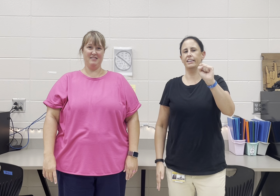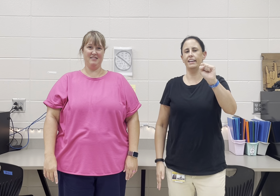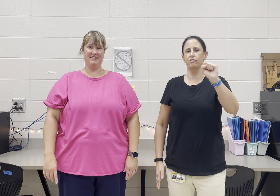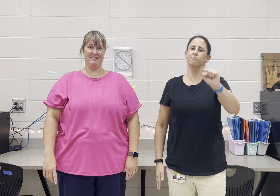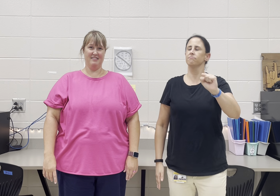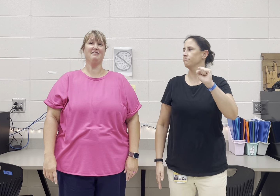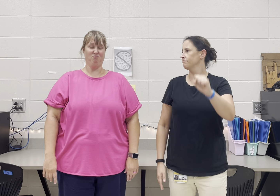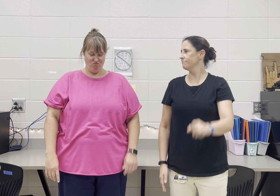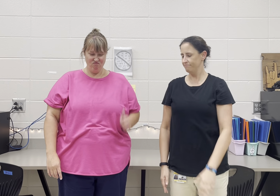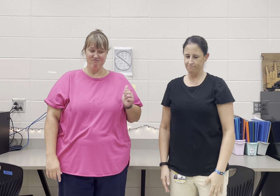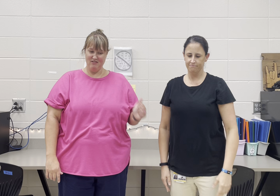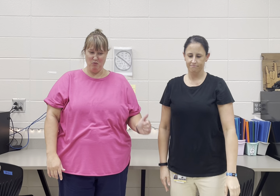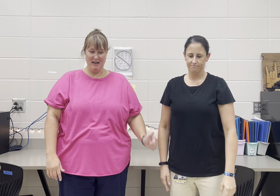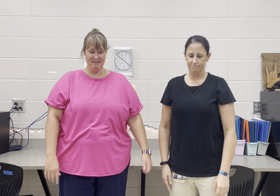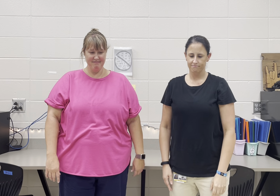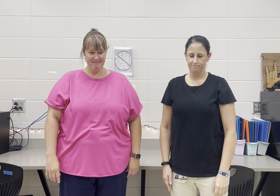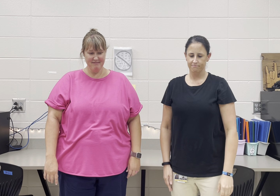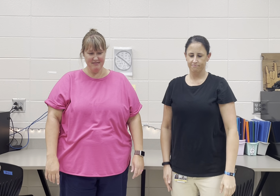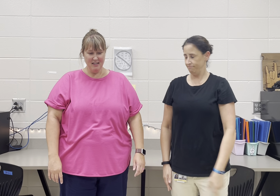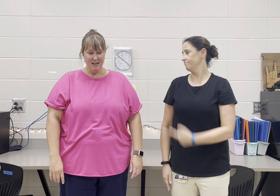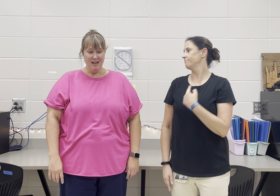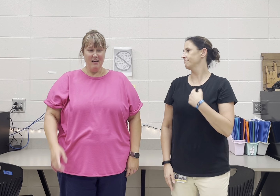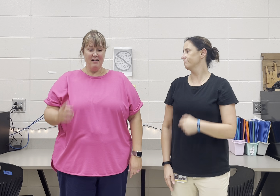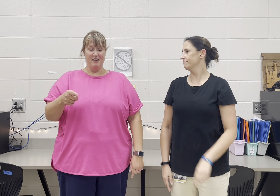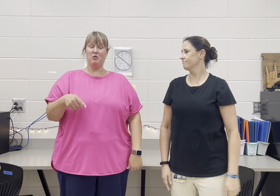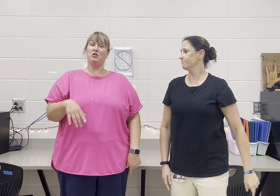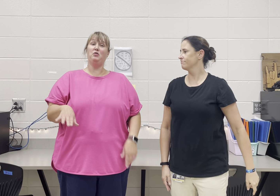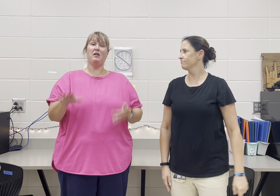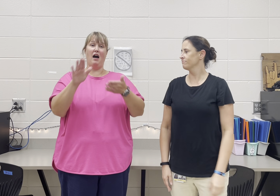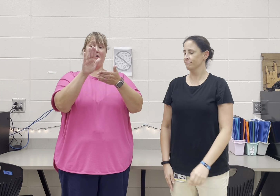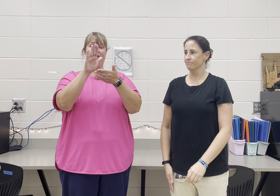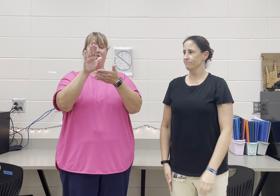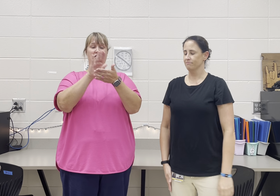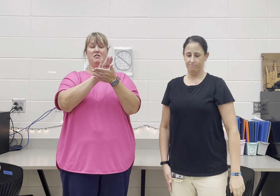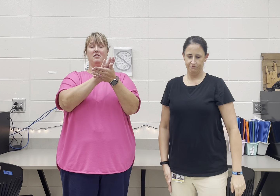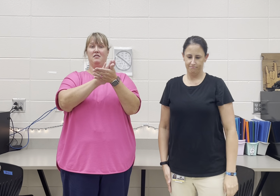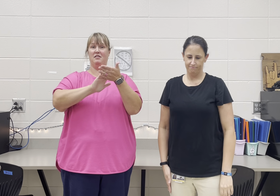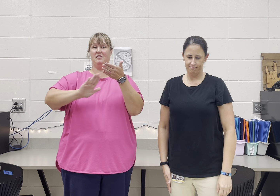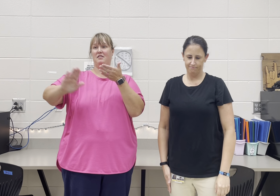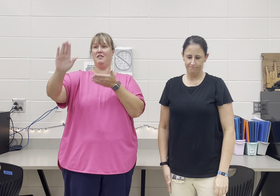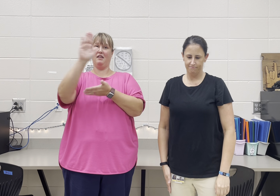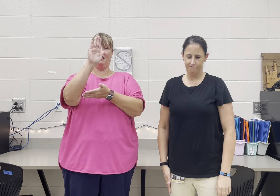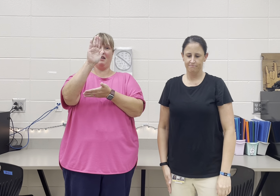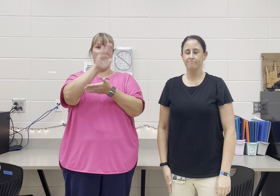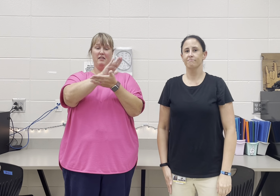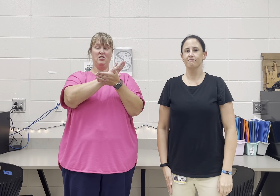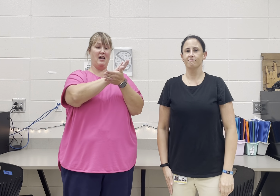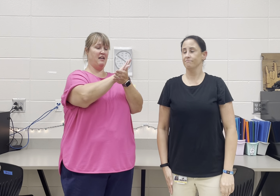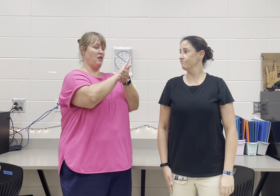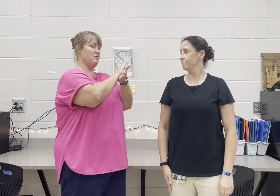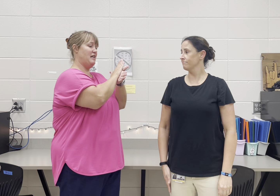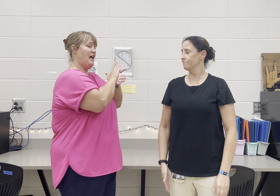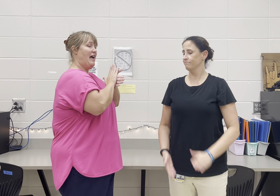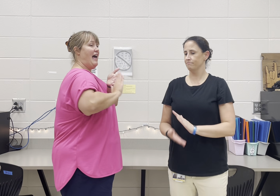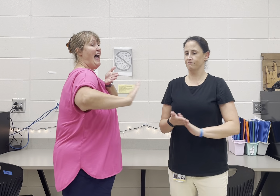out. That's right. Number 2, college. College, and it goes